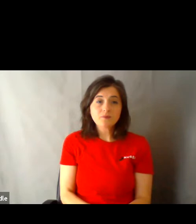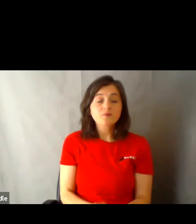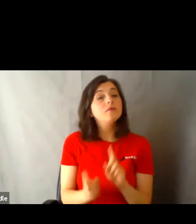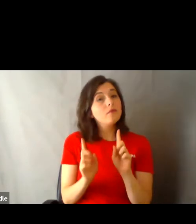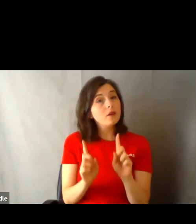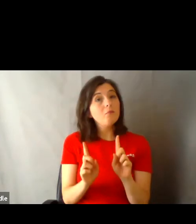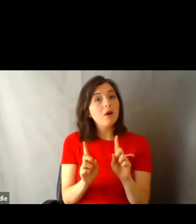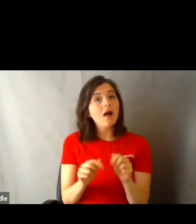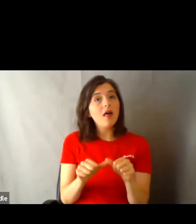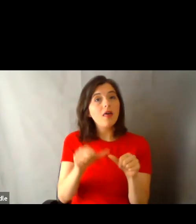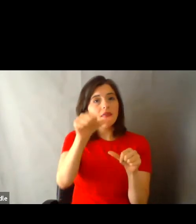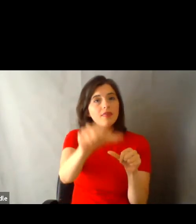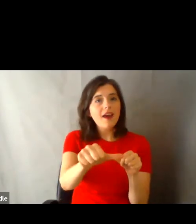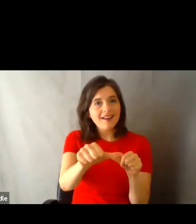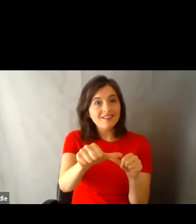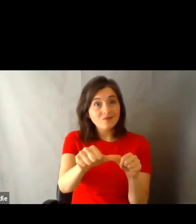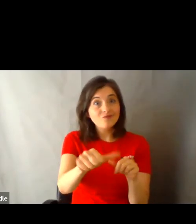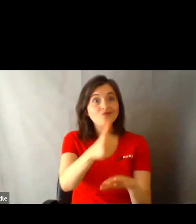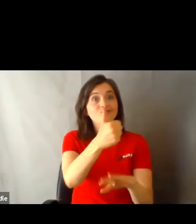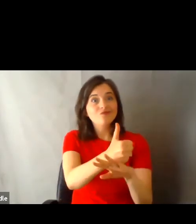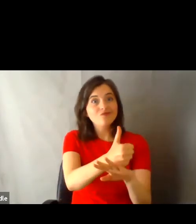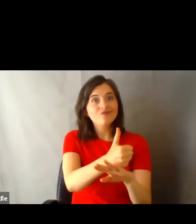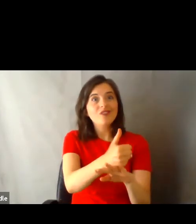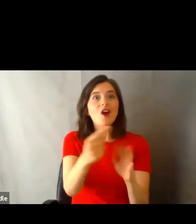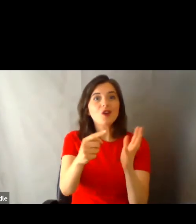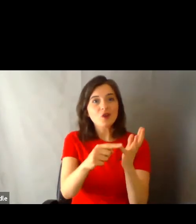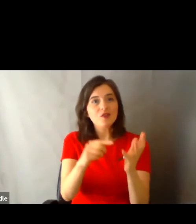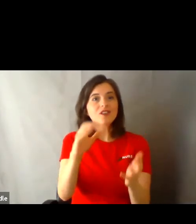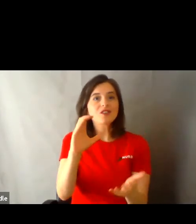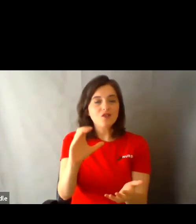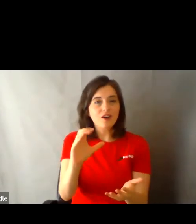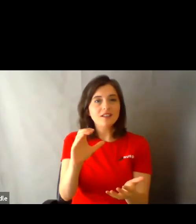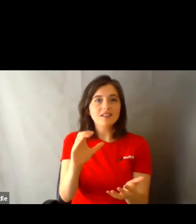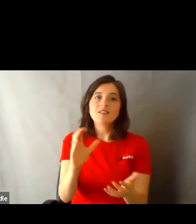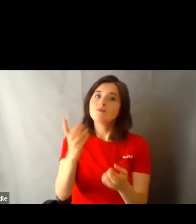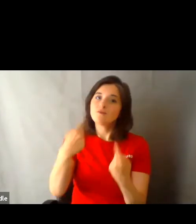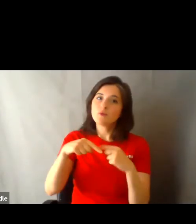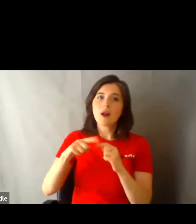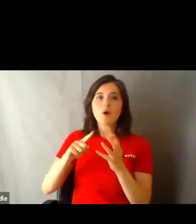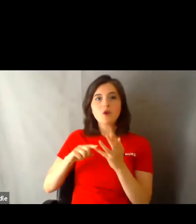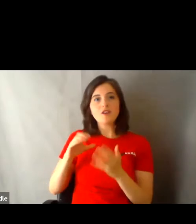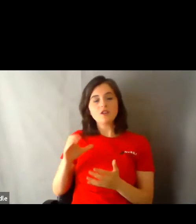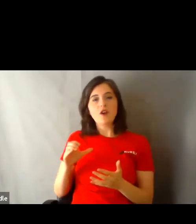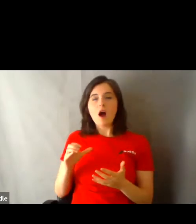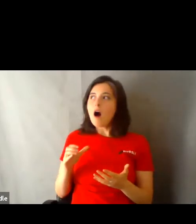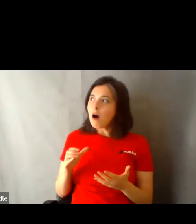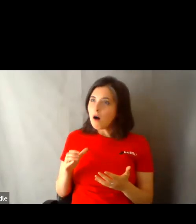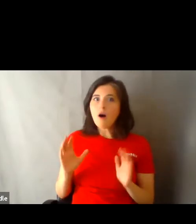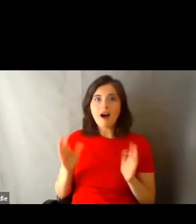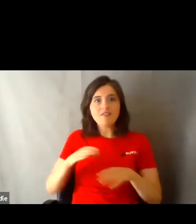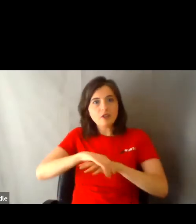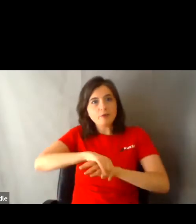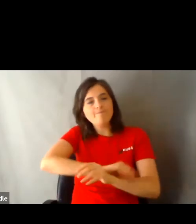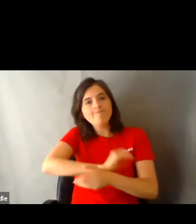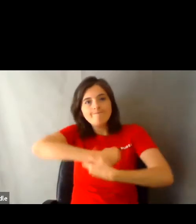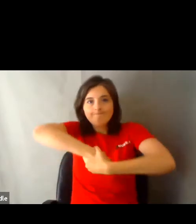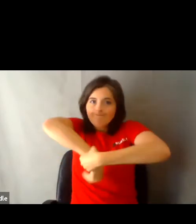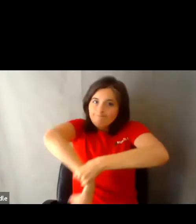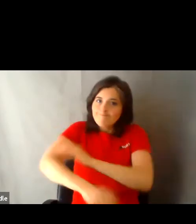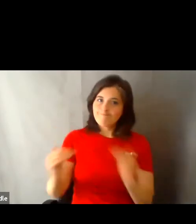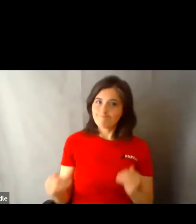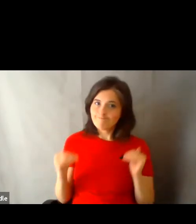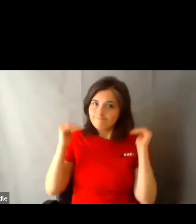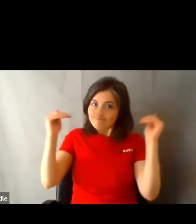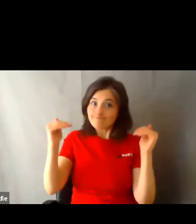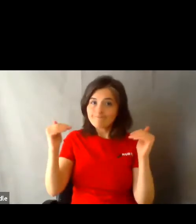they introduced universal credit, and that's when our campaign really had to step up. They did a pilot in